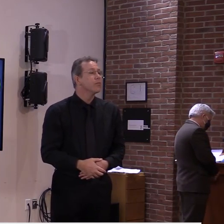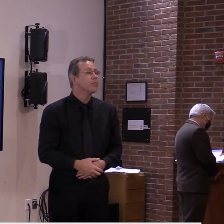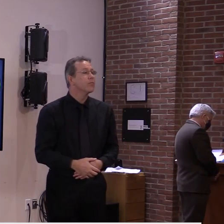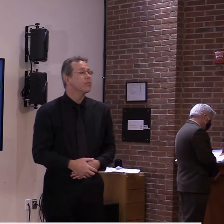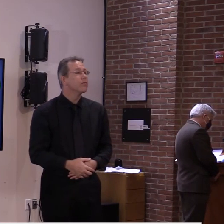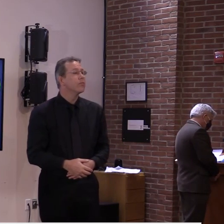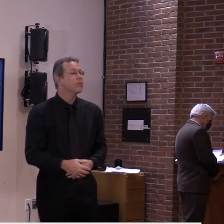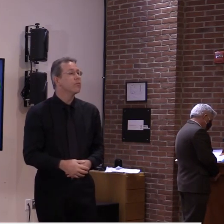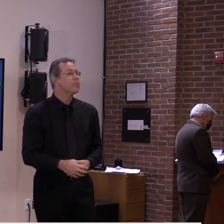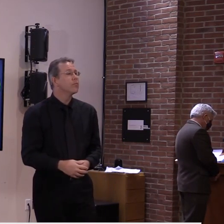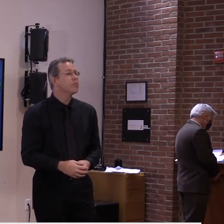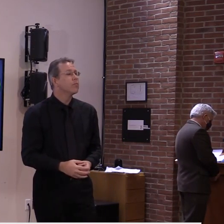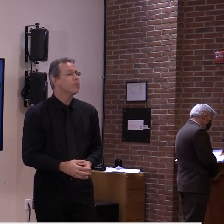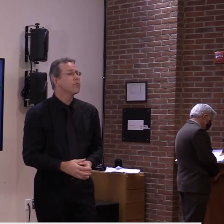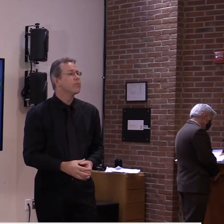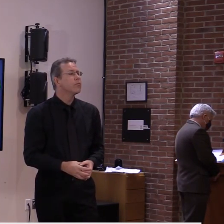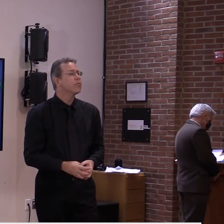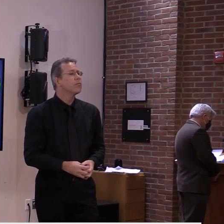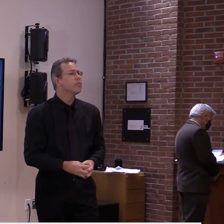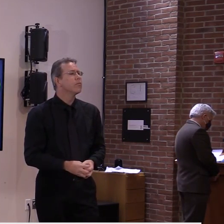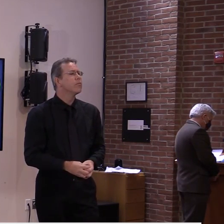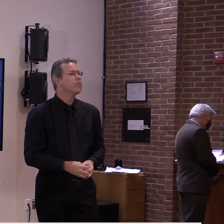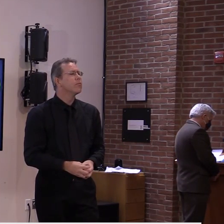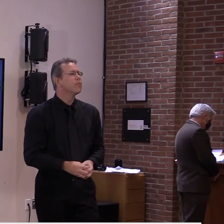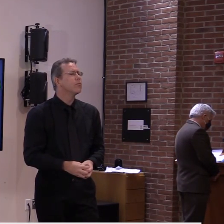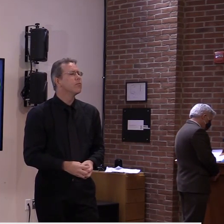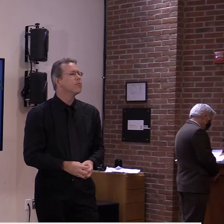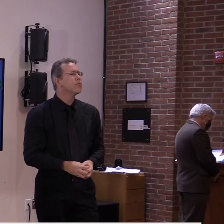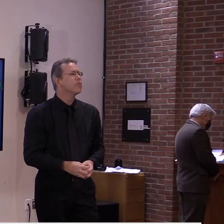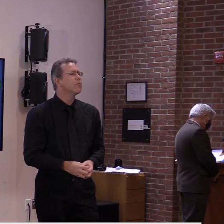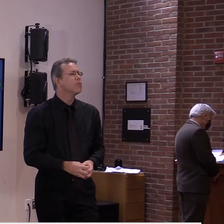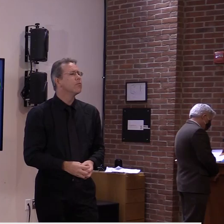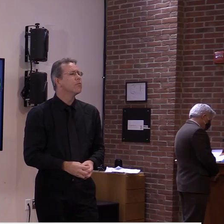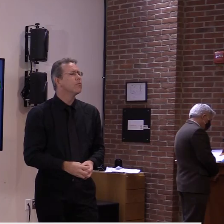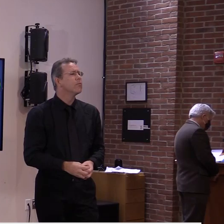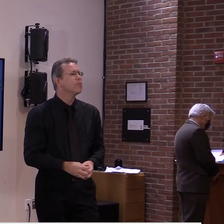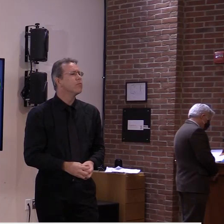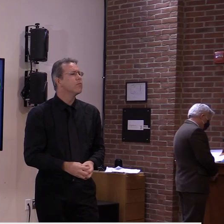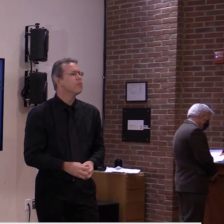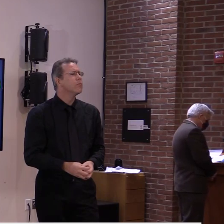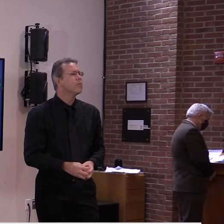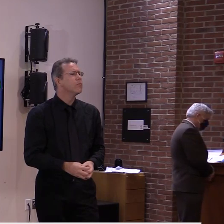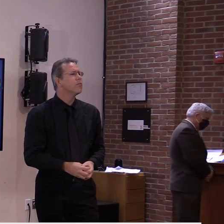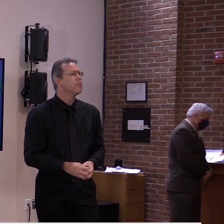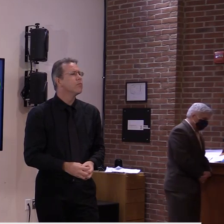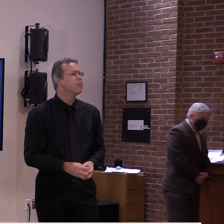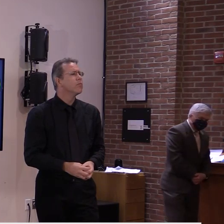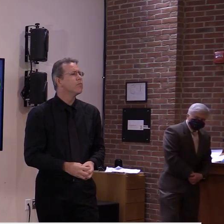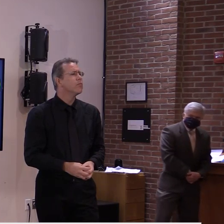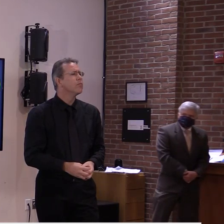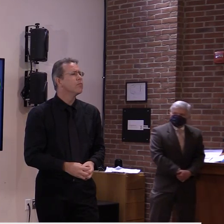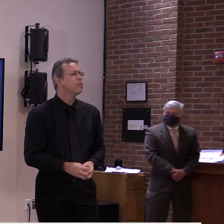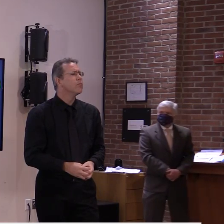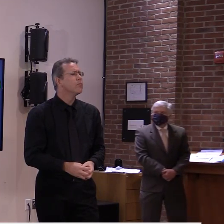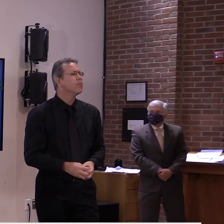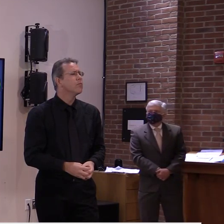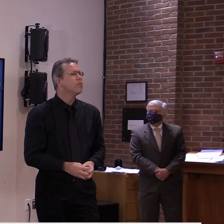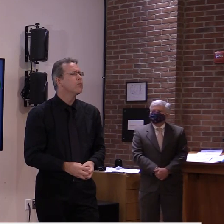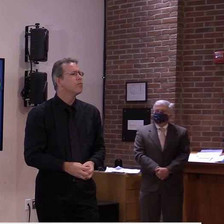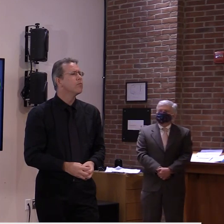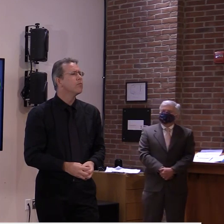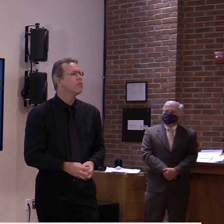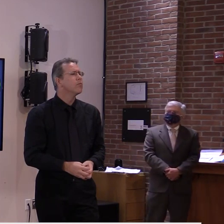Thank you. Quick question for you, Governor, as well. You're encouraging people in crisis to reach out to the state for